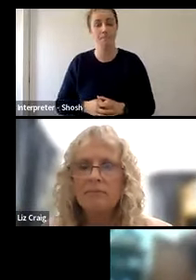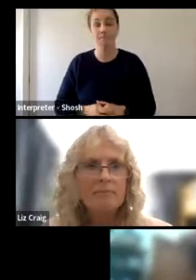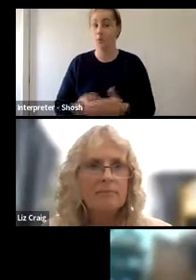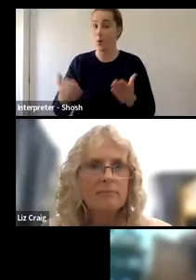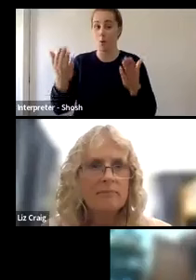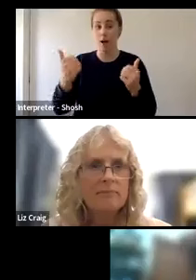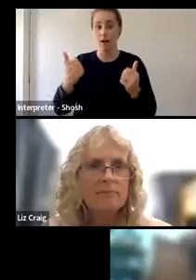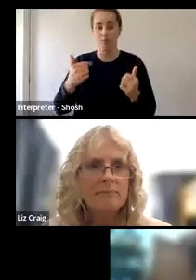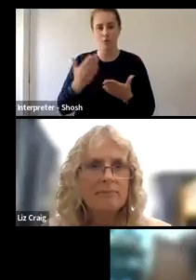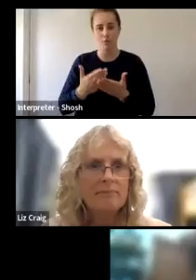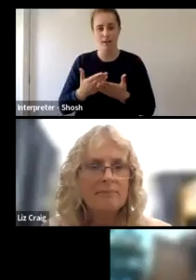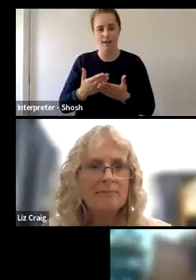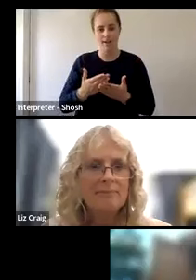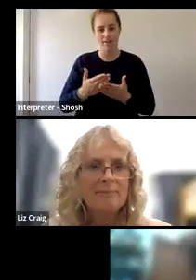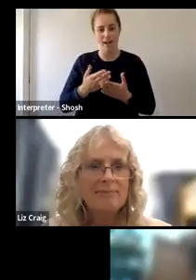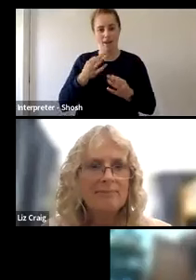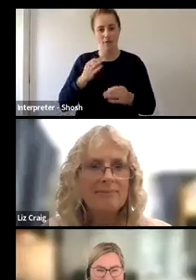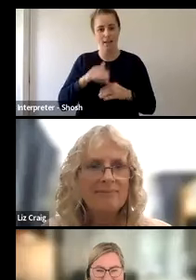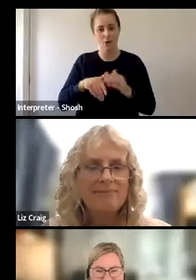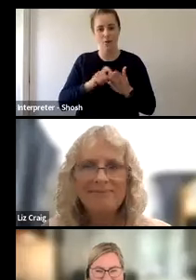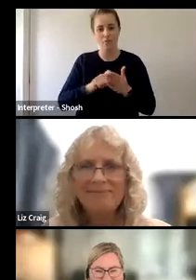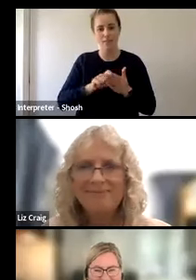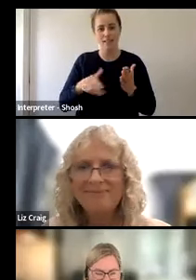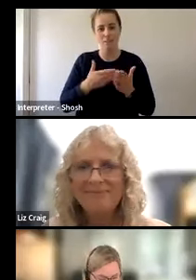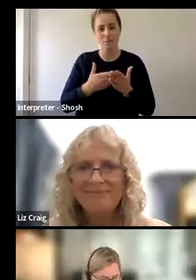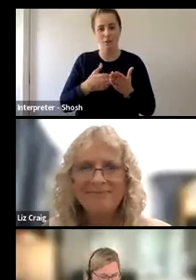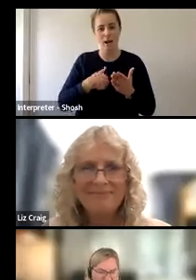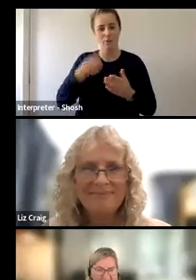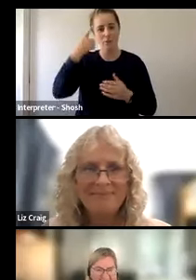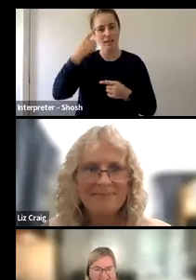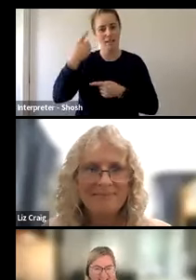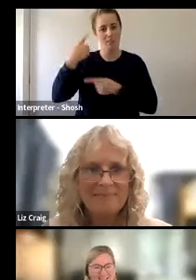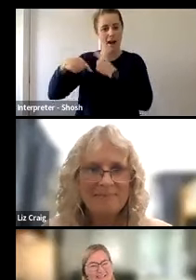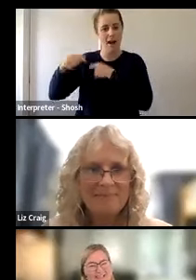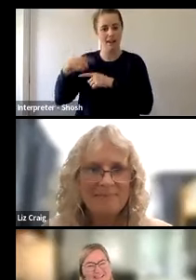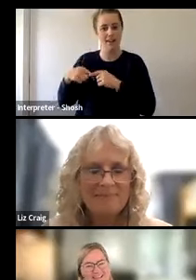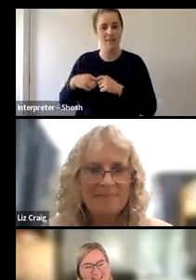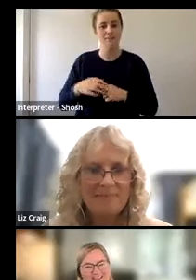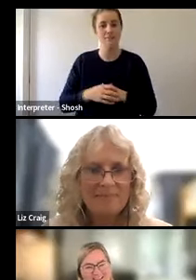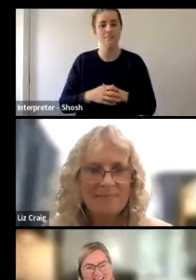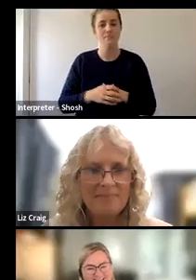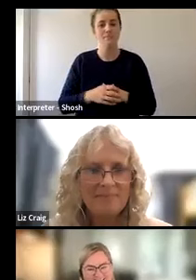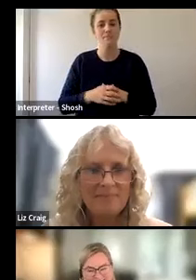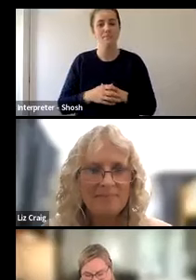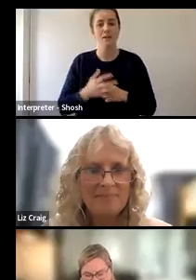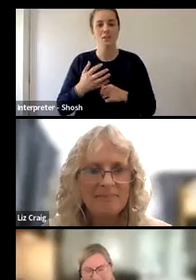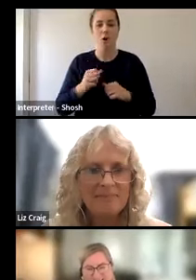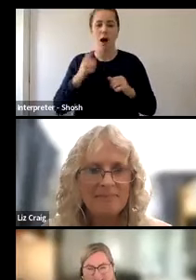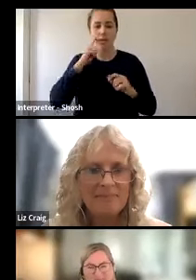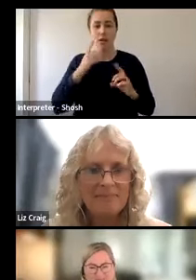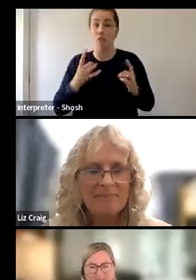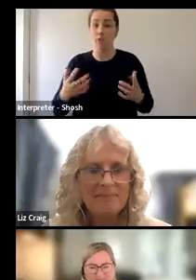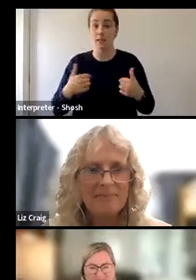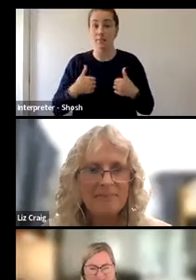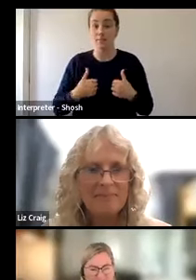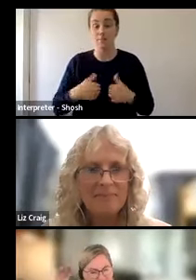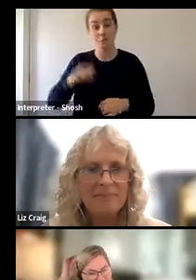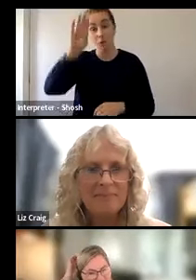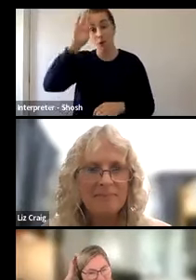welcome, and I'm intrigued about the written submission. It seems so long ago now, I have to revisit, but we live and breathe this up, so I think I'm good to go.